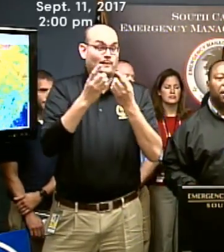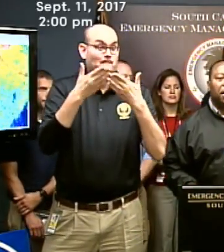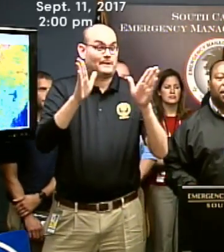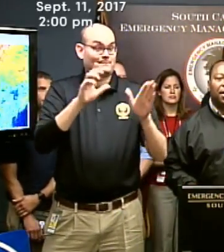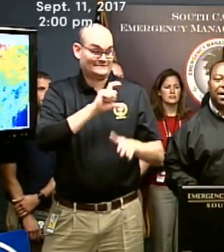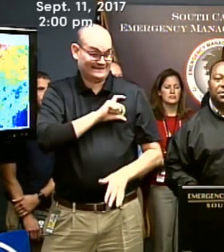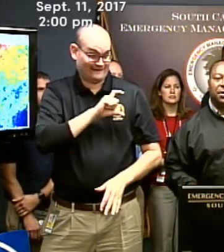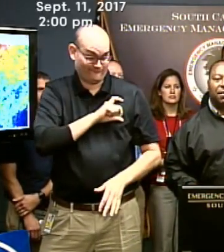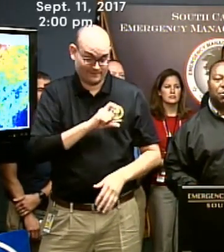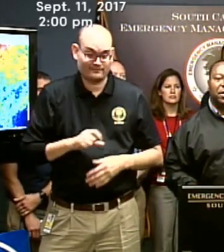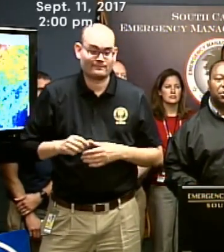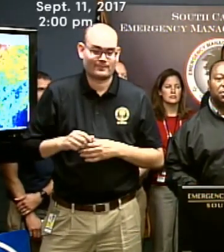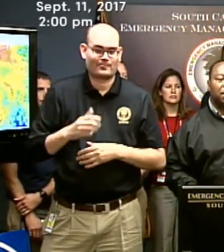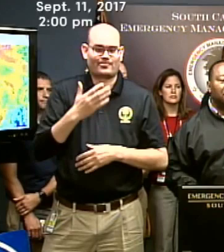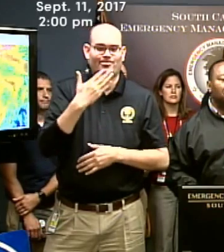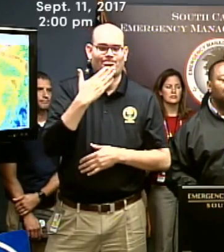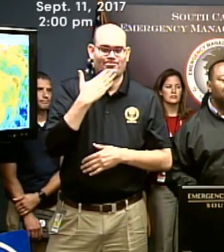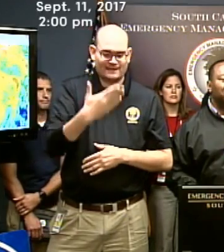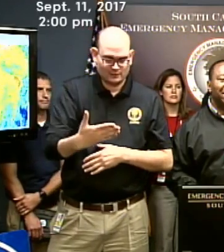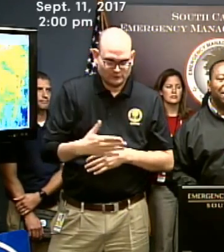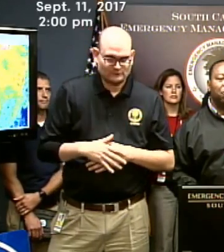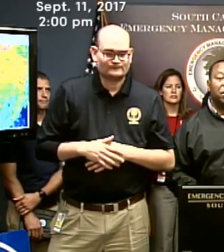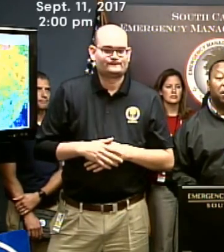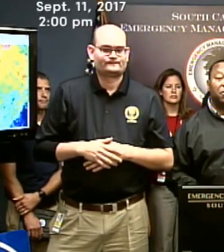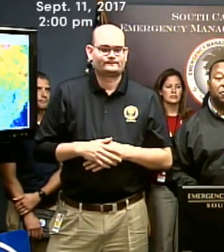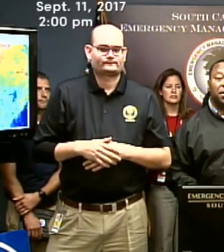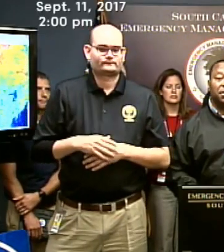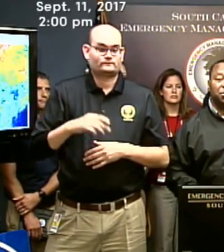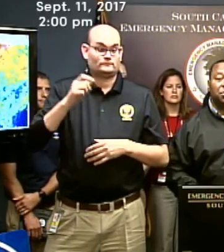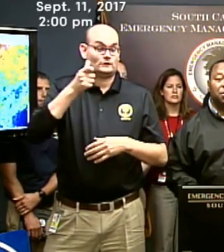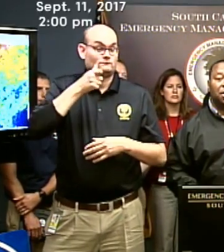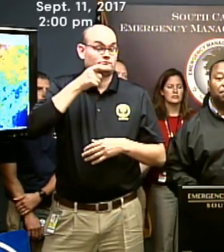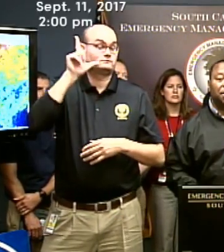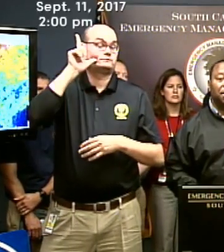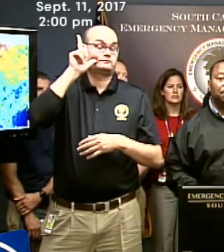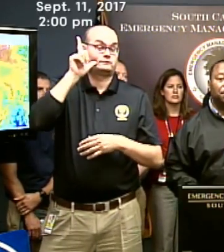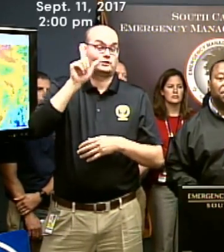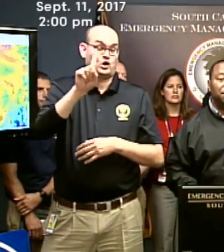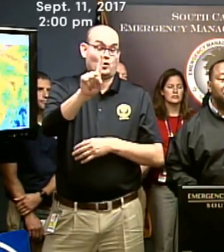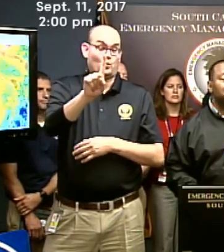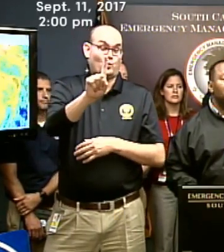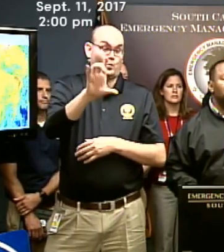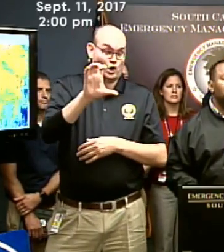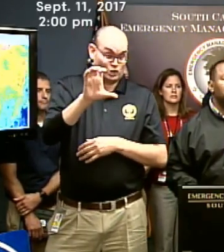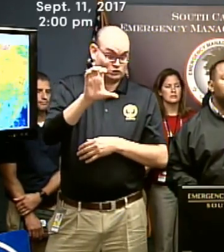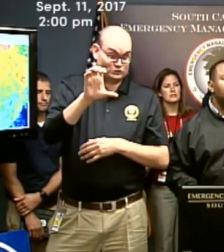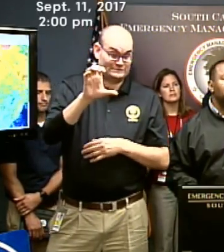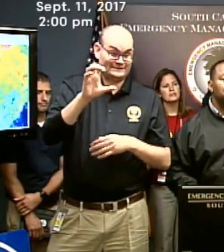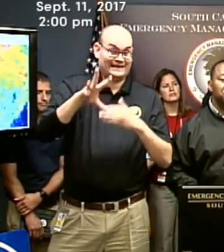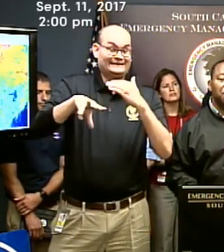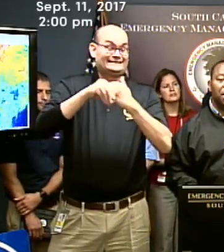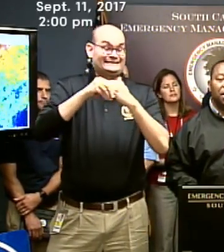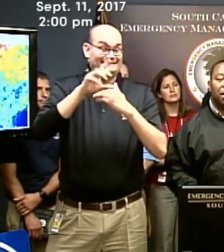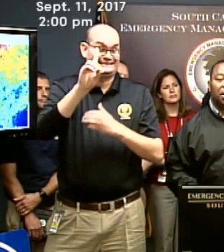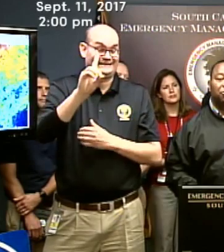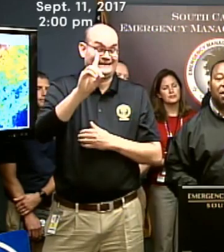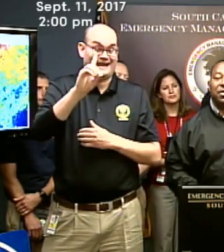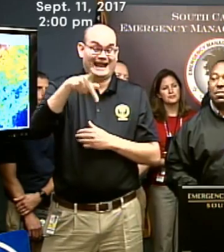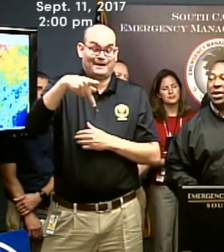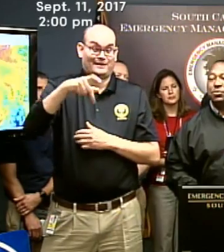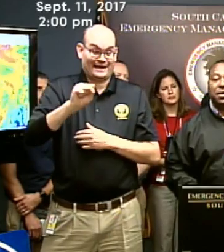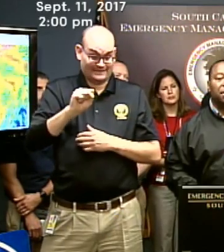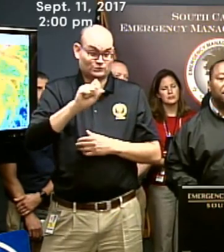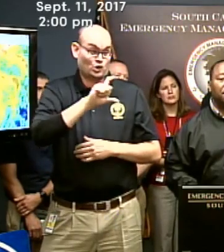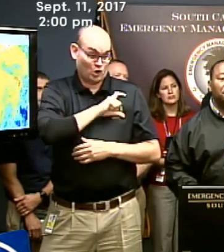everyone. As the governor mentioned earlier, we have 100 additional DPS officers assigned to